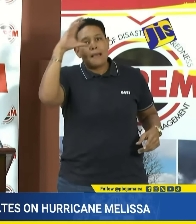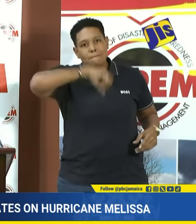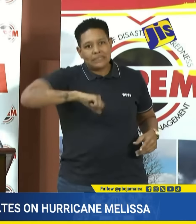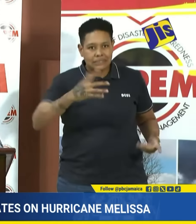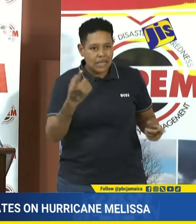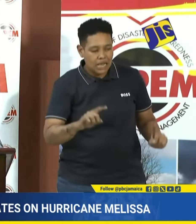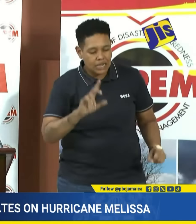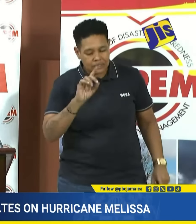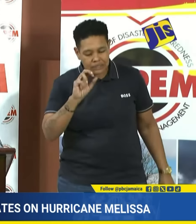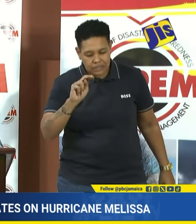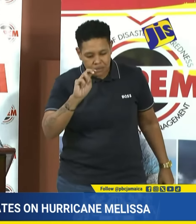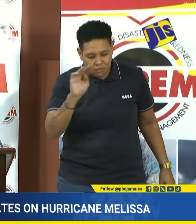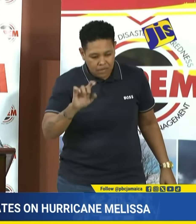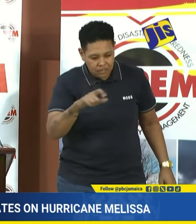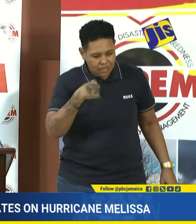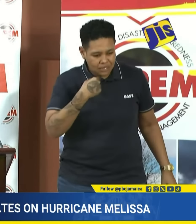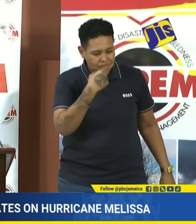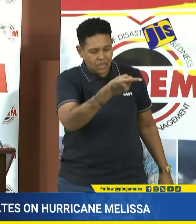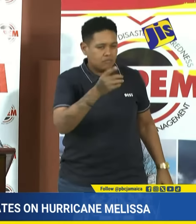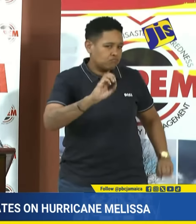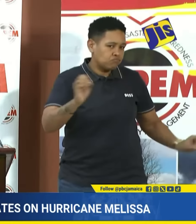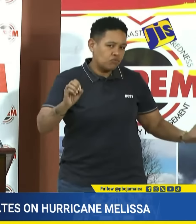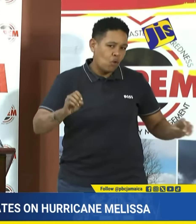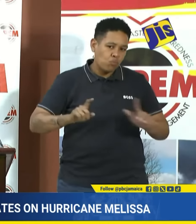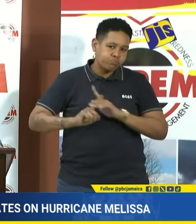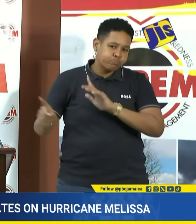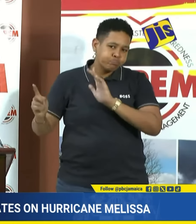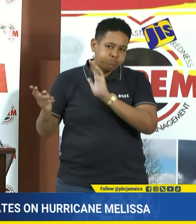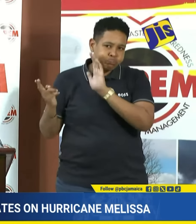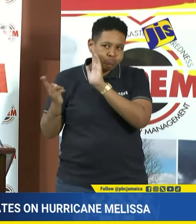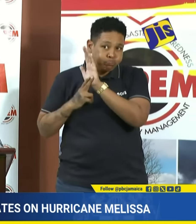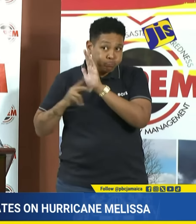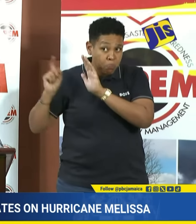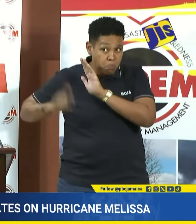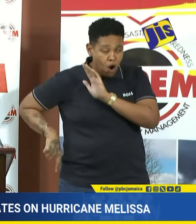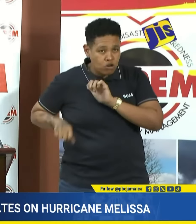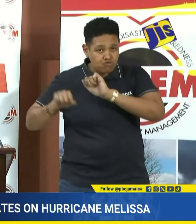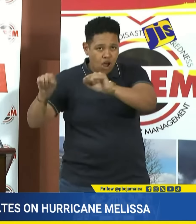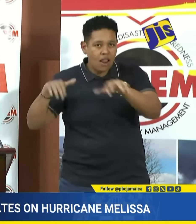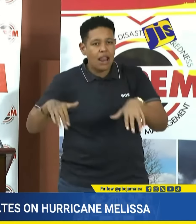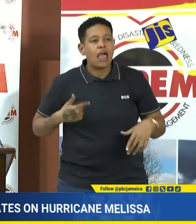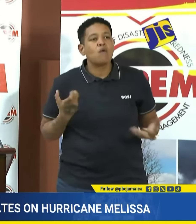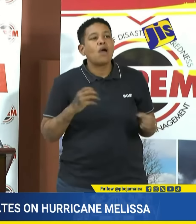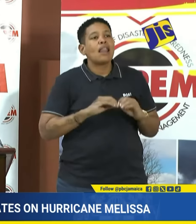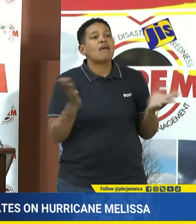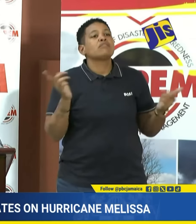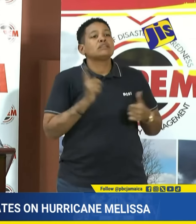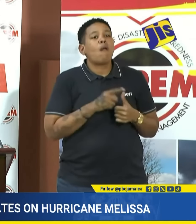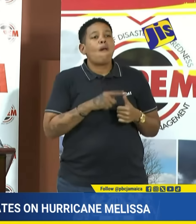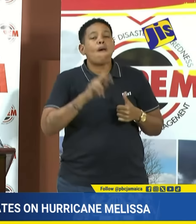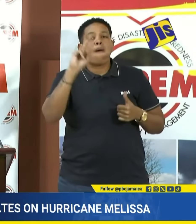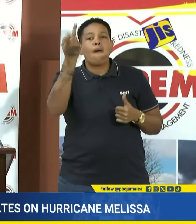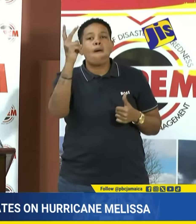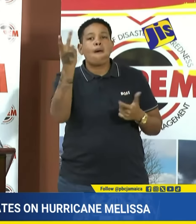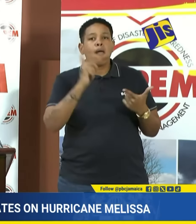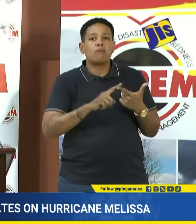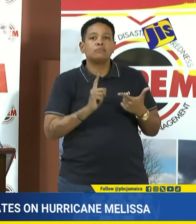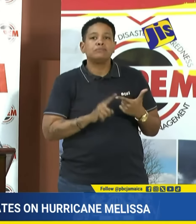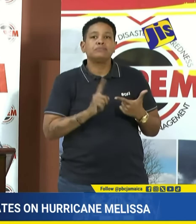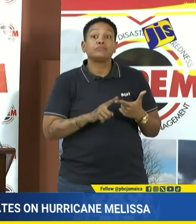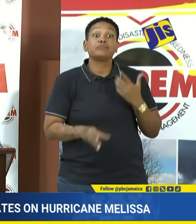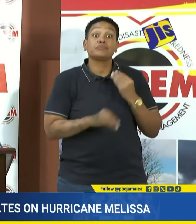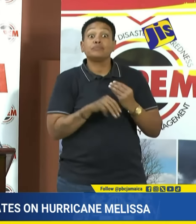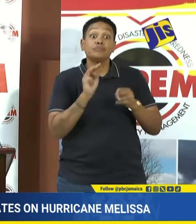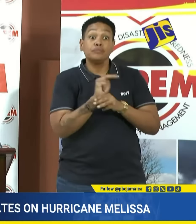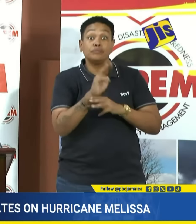it. Desmond Mackenzie, I think you had said that there was none yet. Minister. So I just want clarification on that. 2,